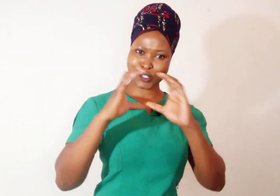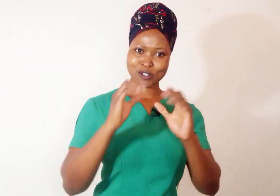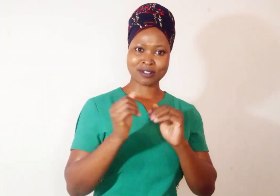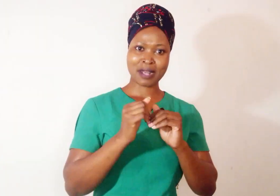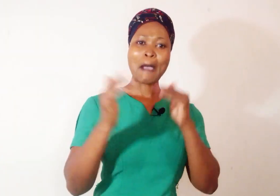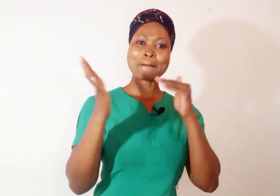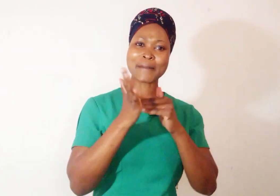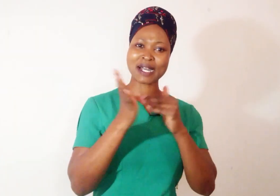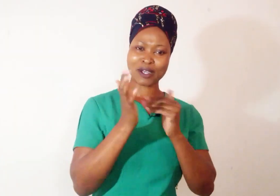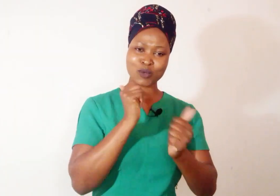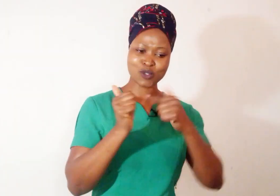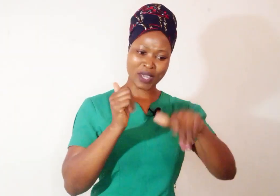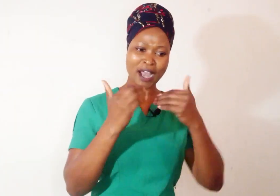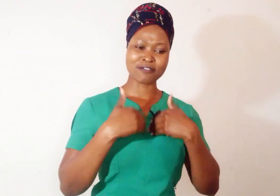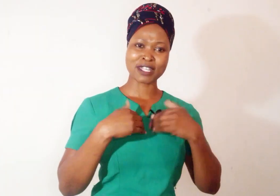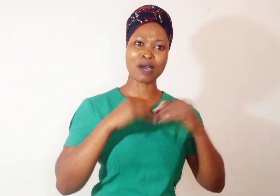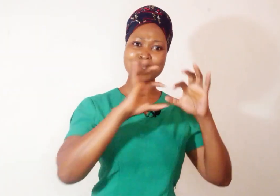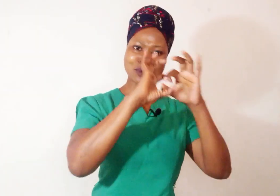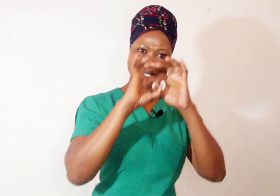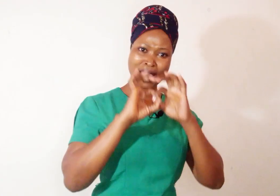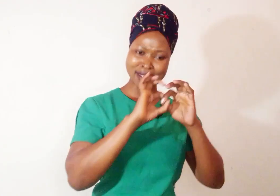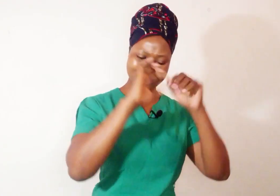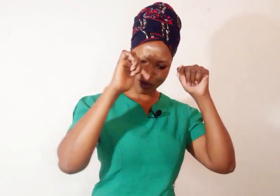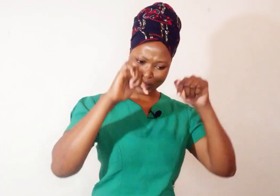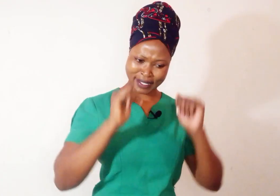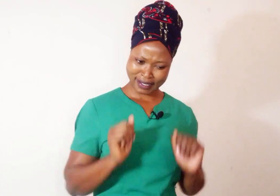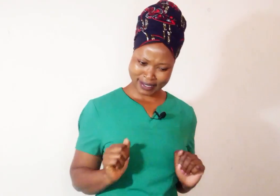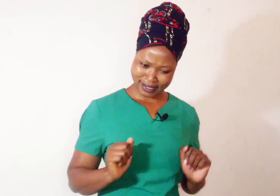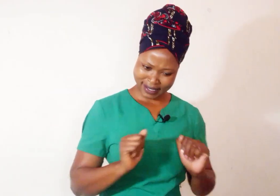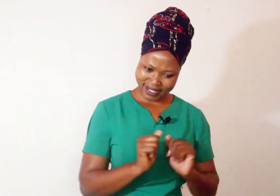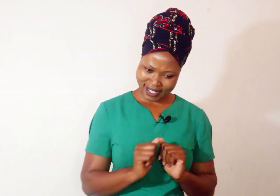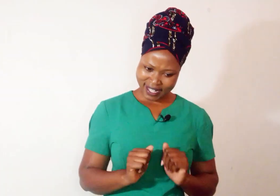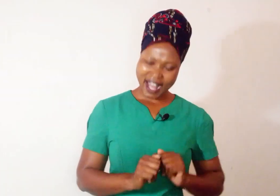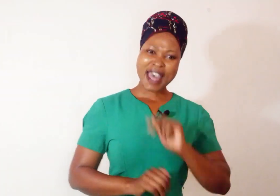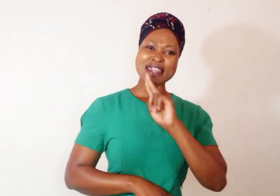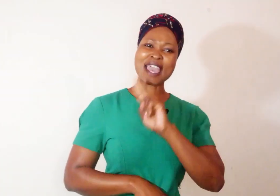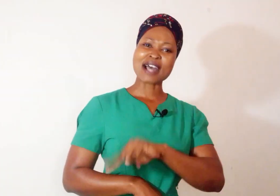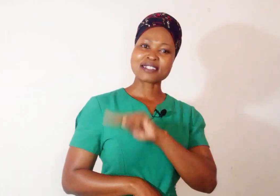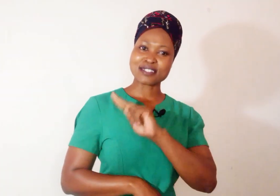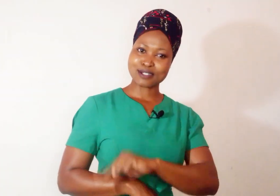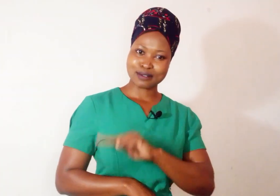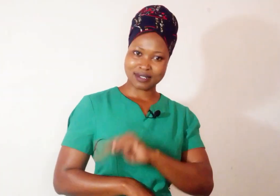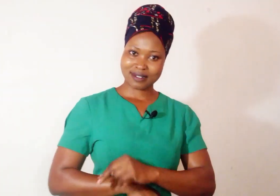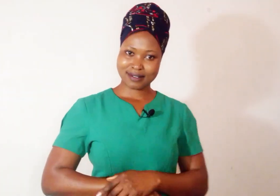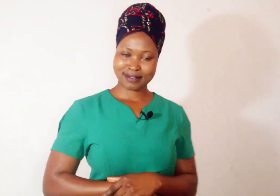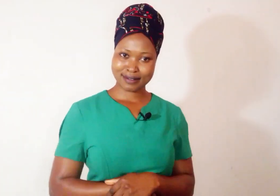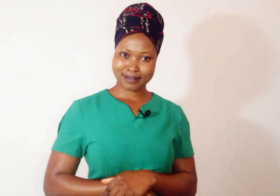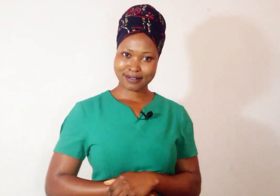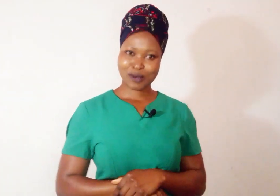communication barrier which we have in our society today, the attitude.